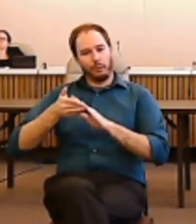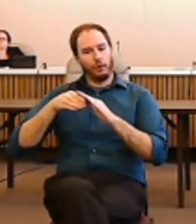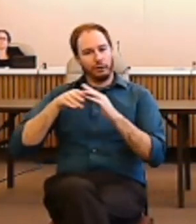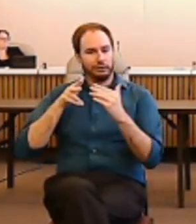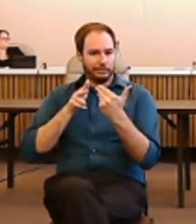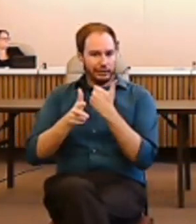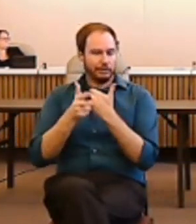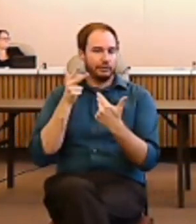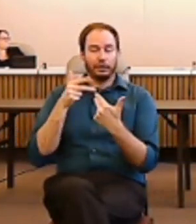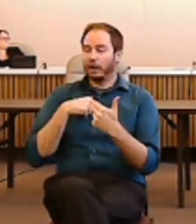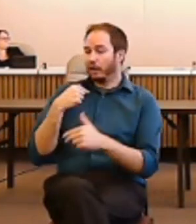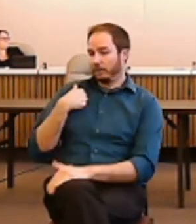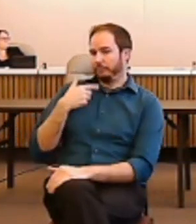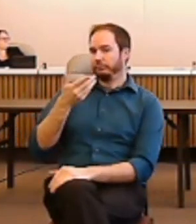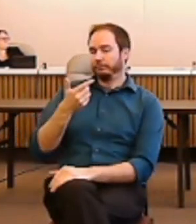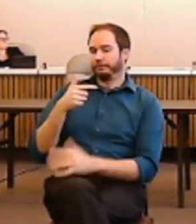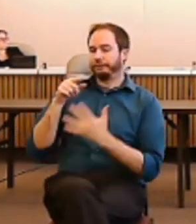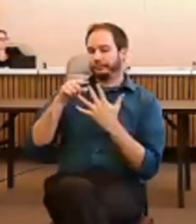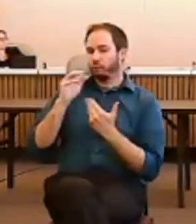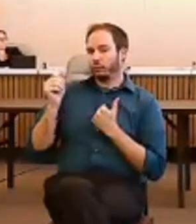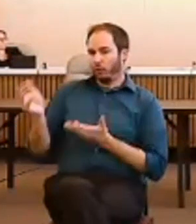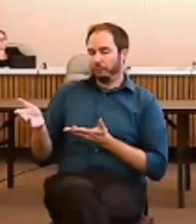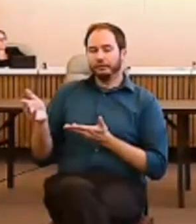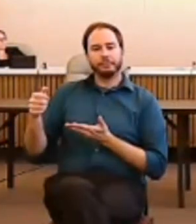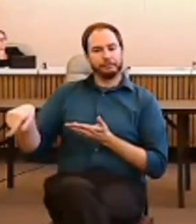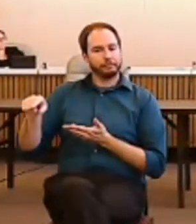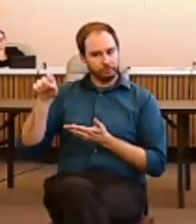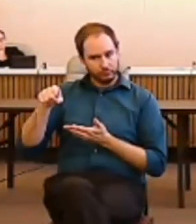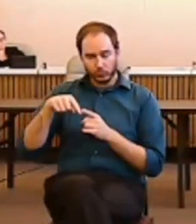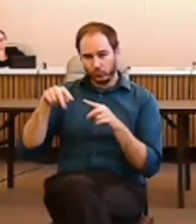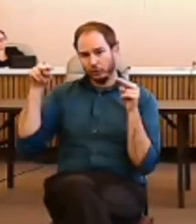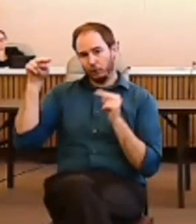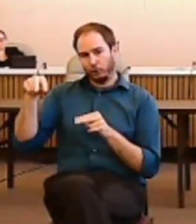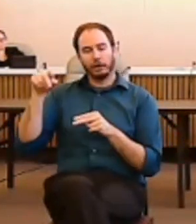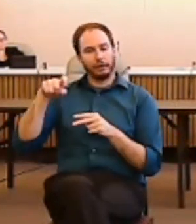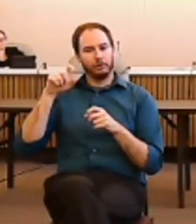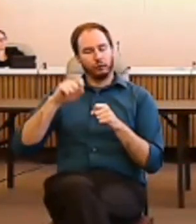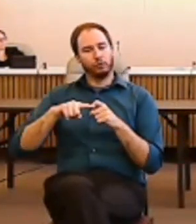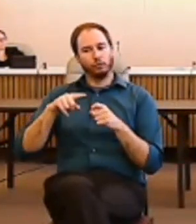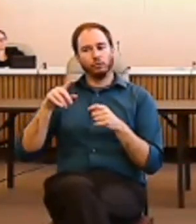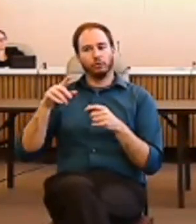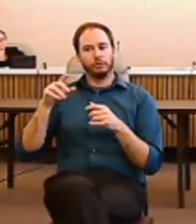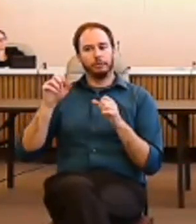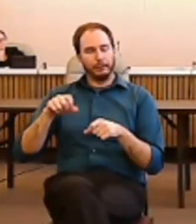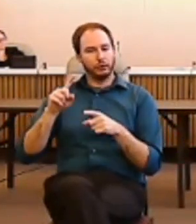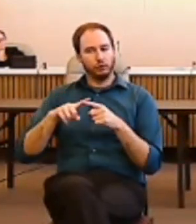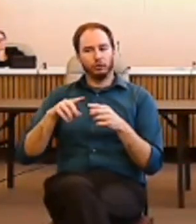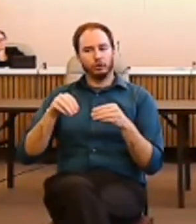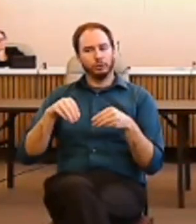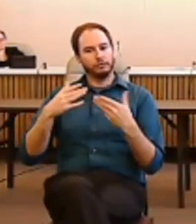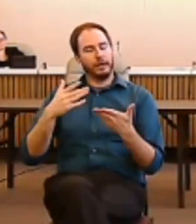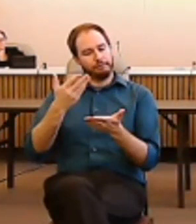point. I will offer them that, because again, they need to be able to, when they look at the stuff, they have to justify their decision. Right. Understood.